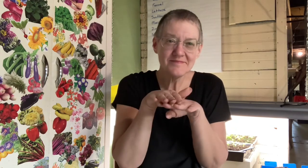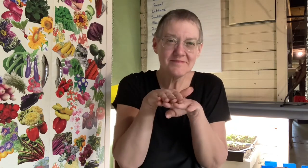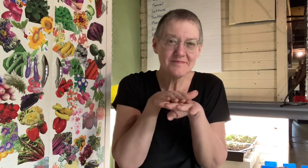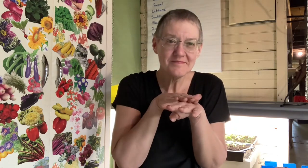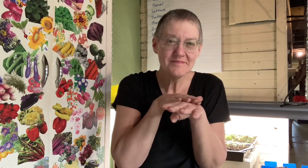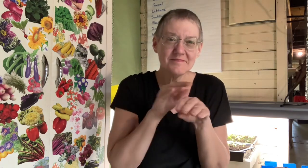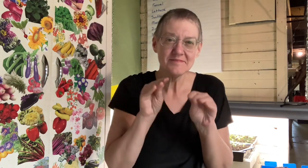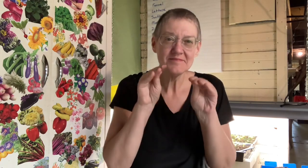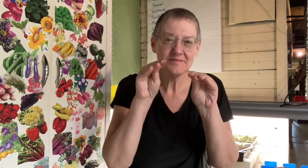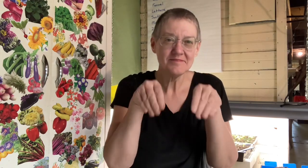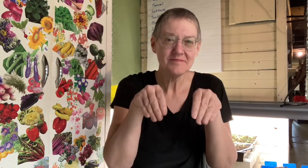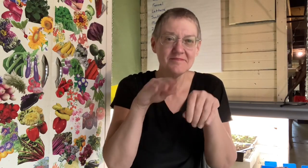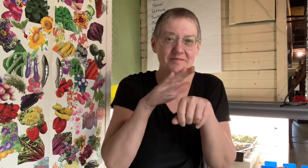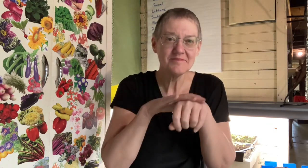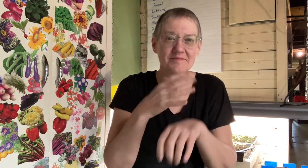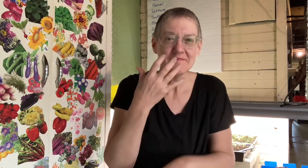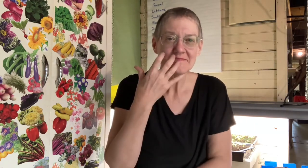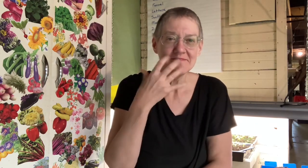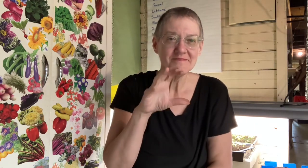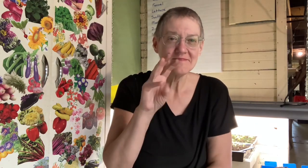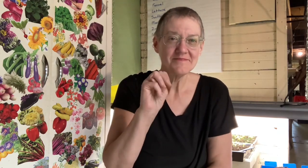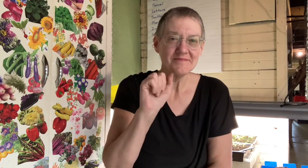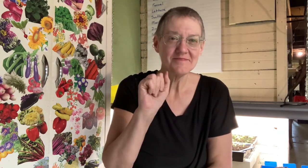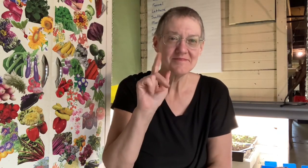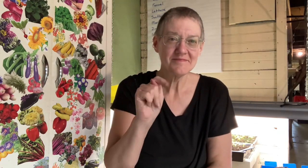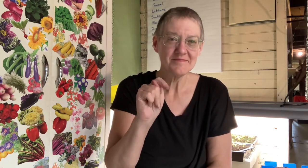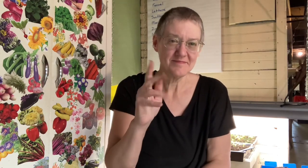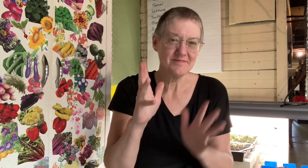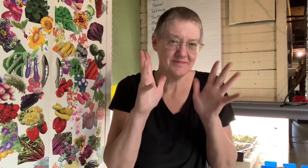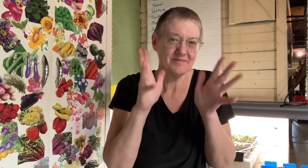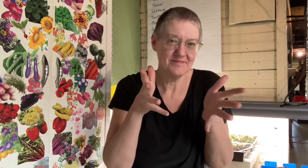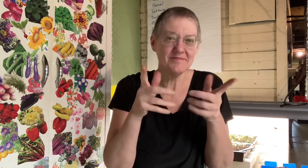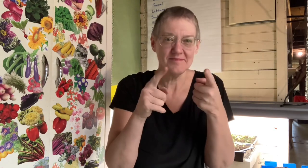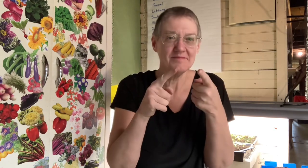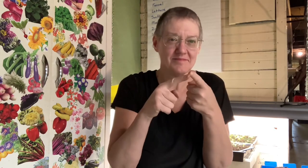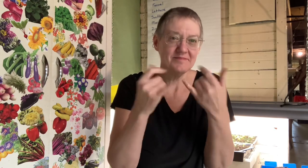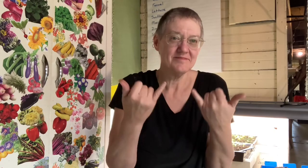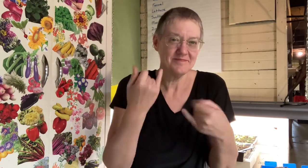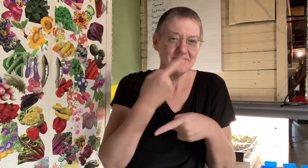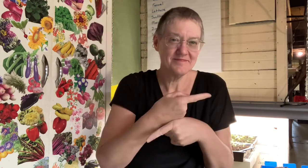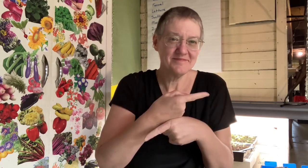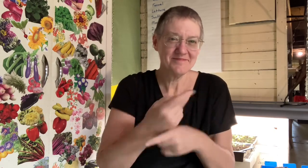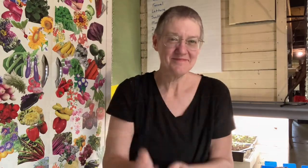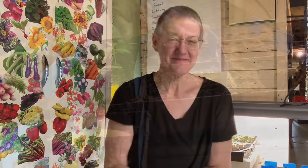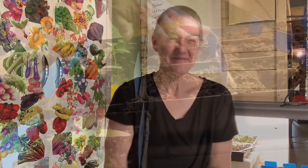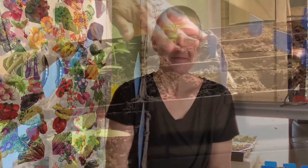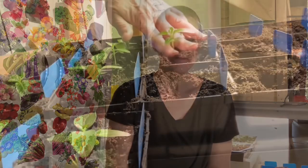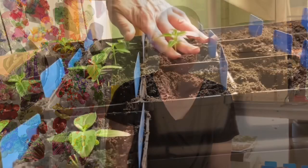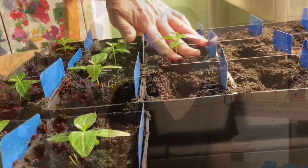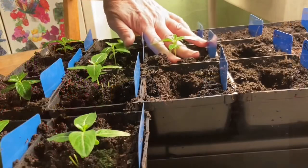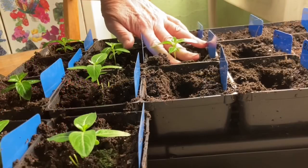Now, the first week they grew really slowly, so I went ahead and put them on a heat mat, and they've been on there until today.